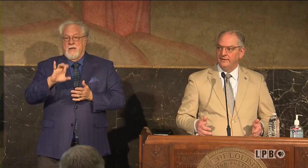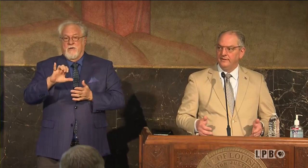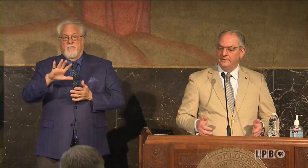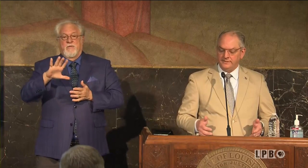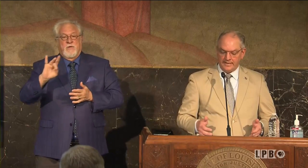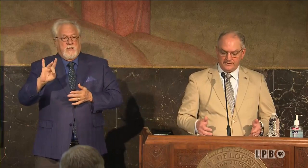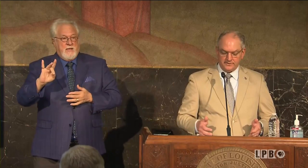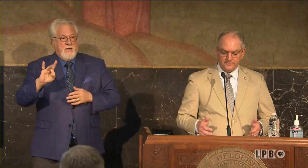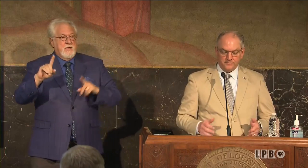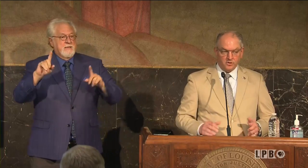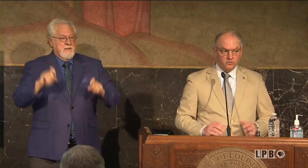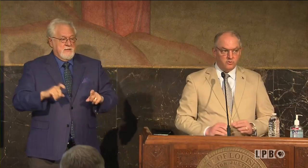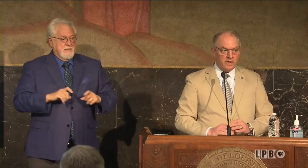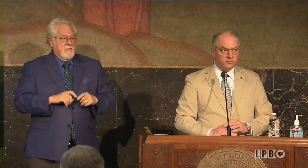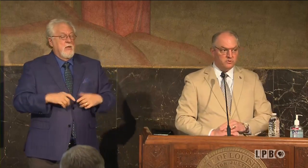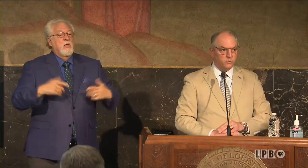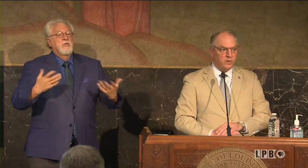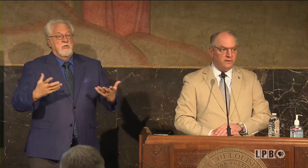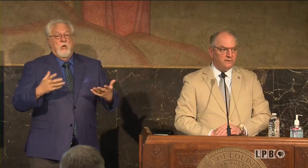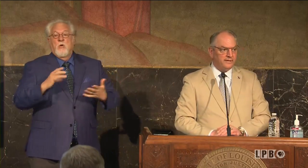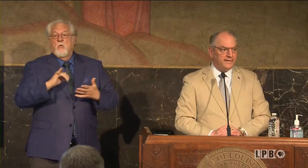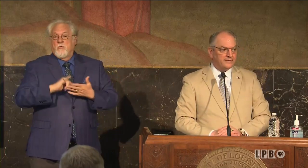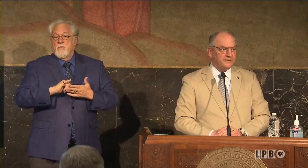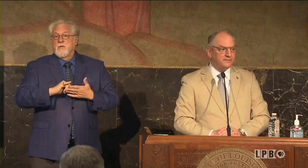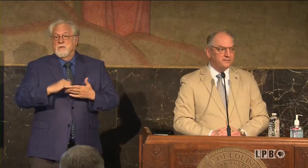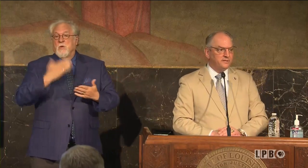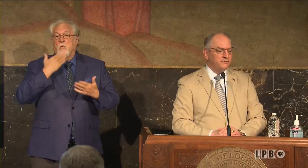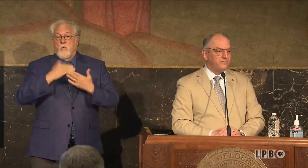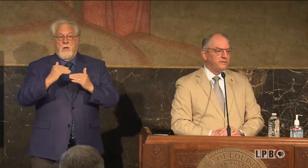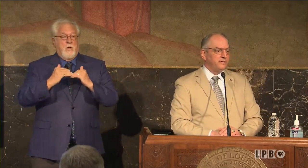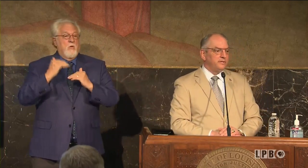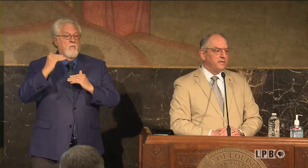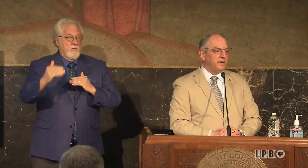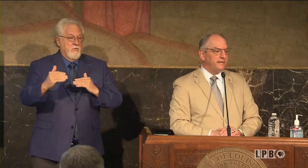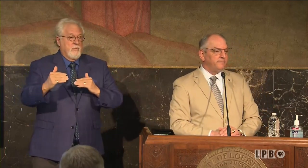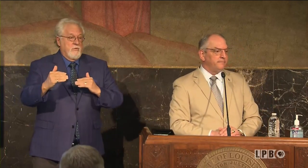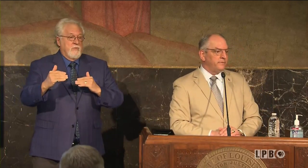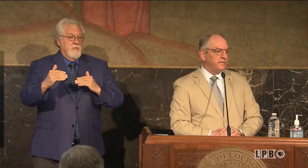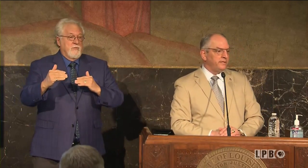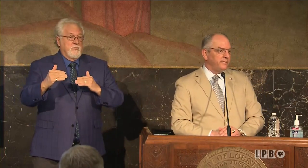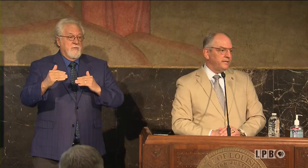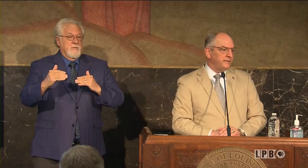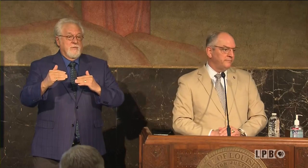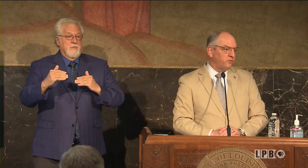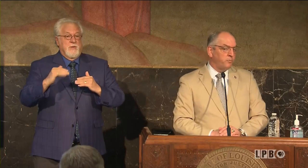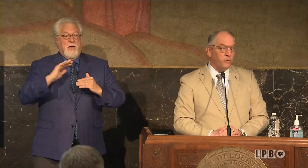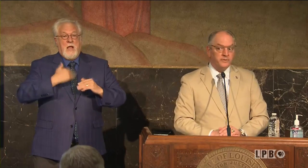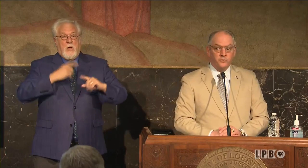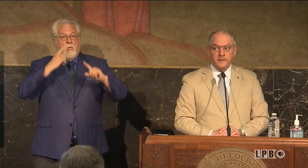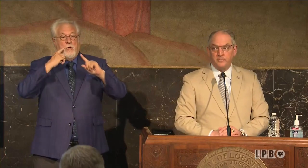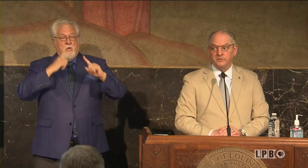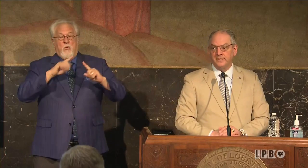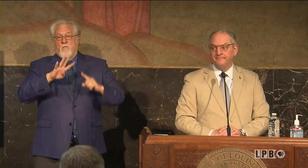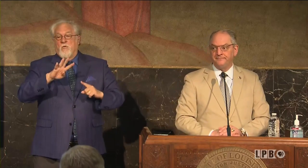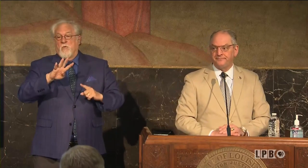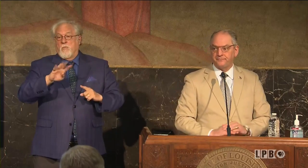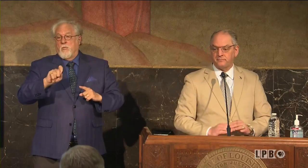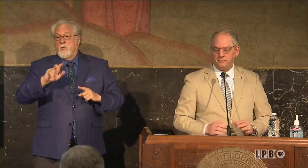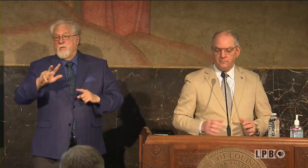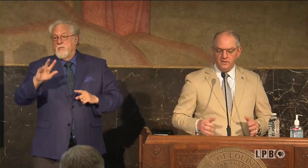206,858 tests. So that was well in excess of the